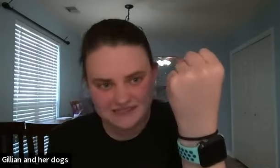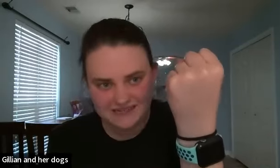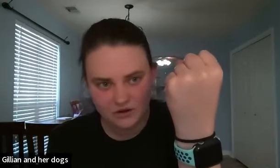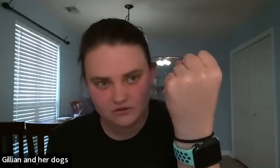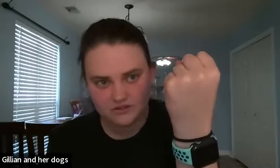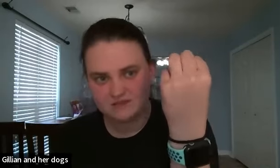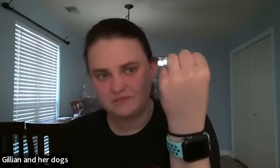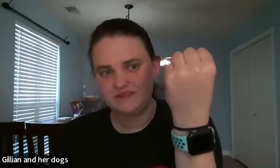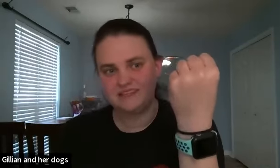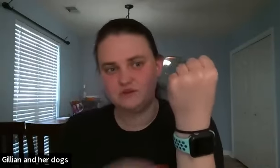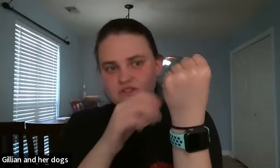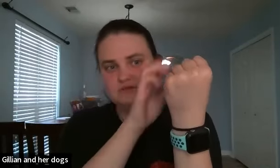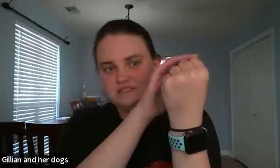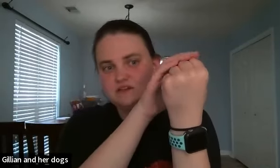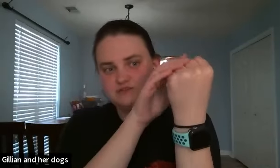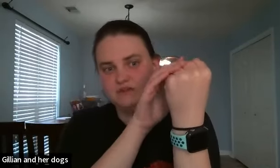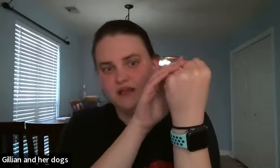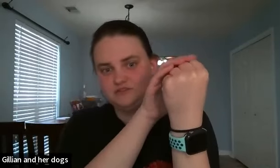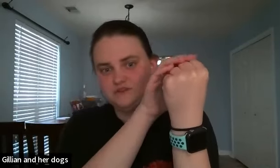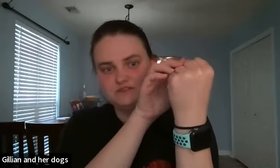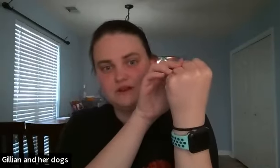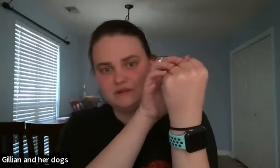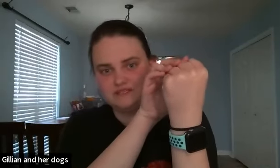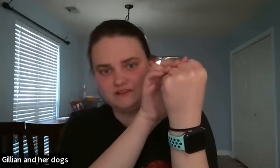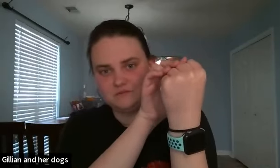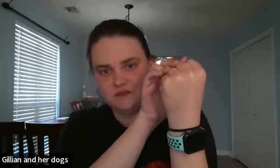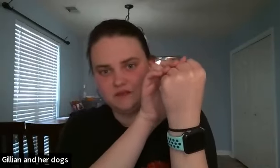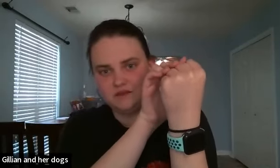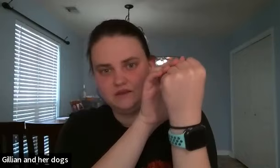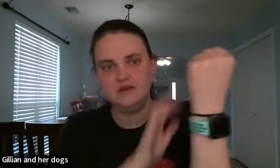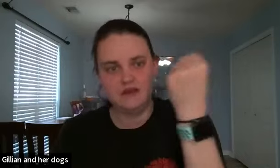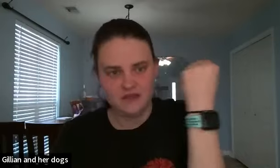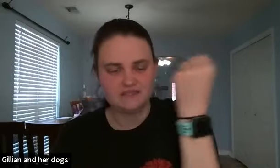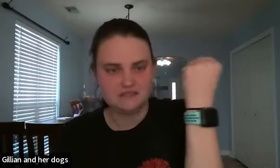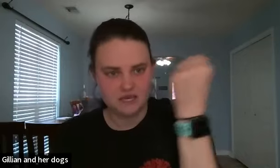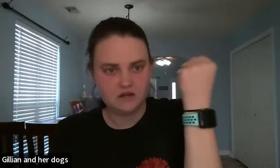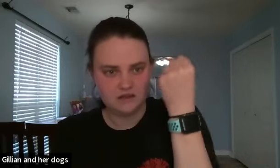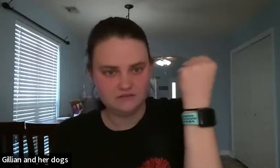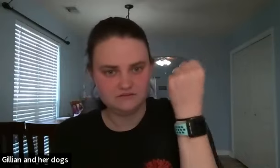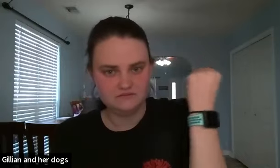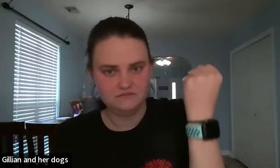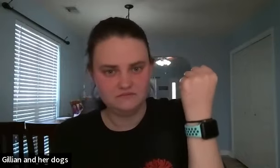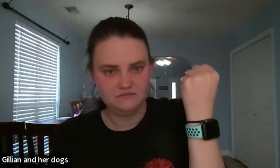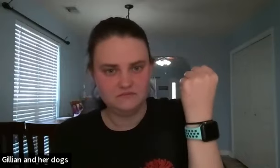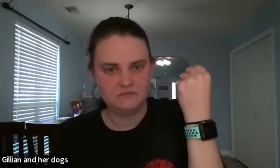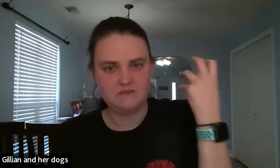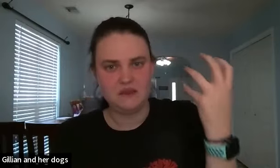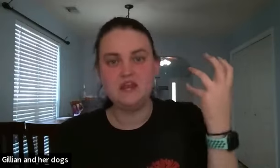it at all. You see what I mean? Like it's almost, you can tell it's relaxed. Your fingers are not resting on something. And that's that Saturday. I know